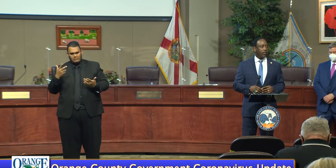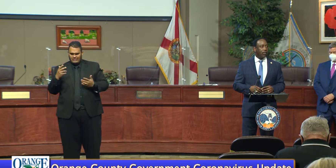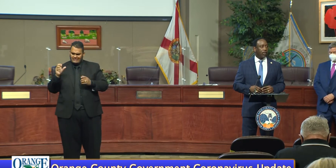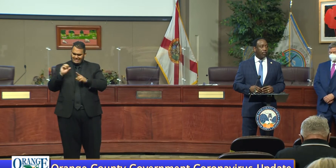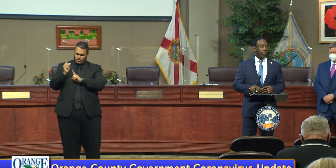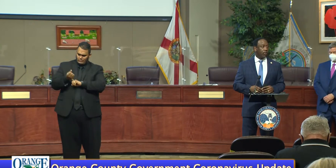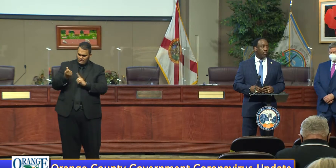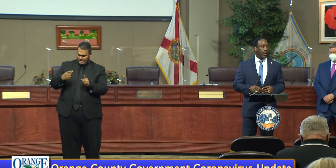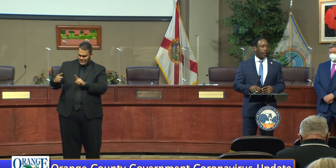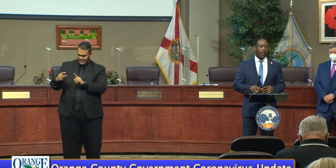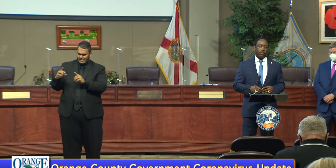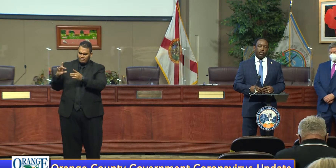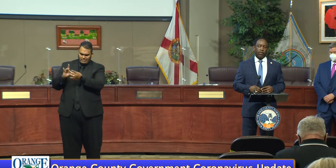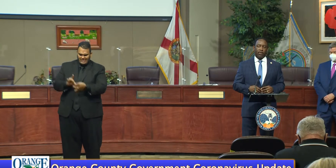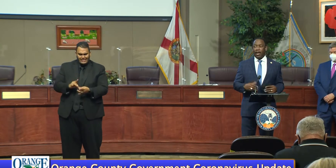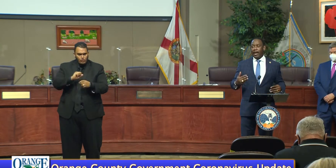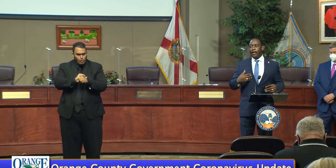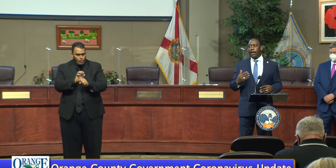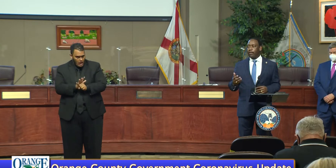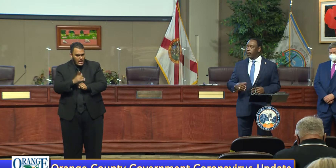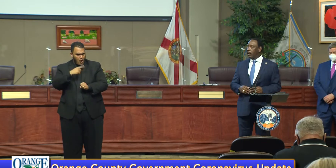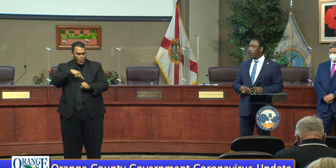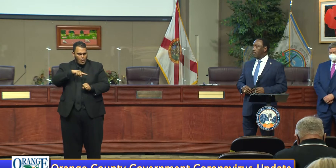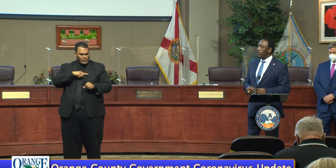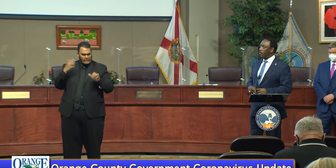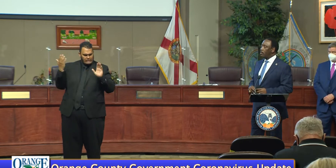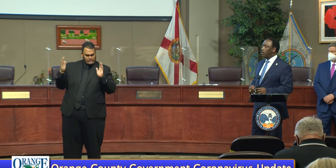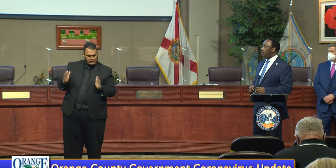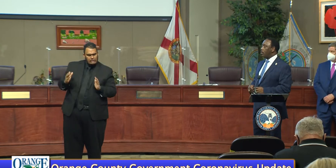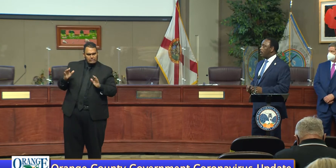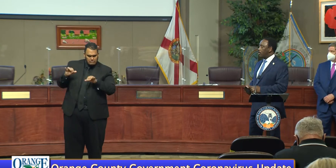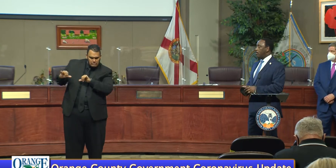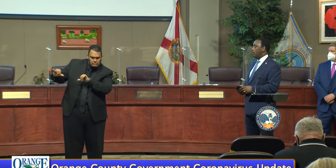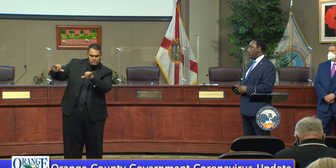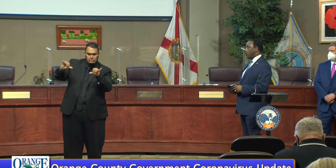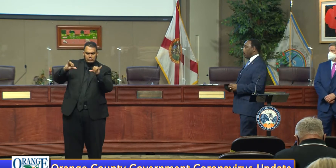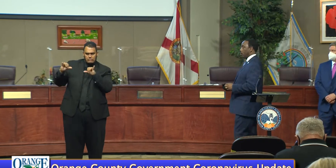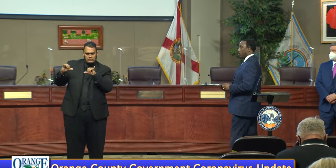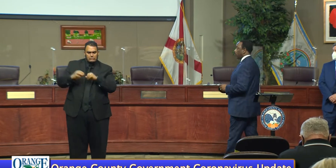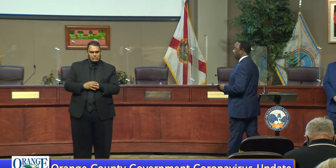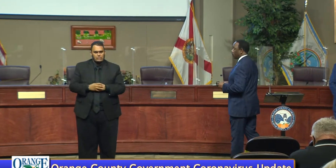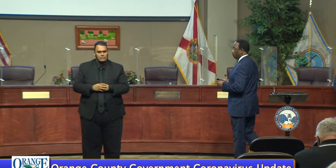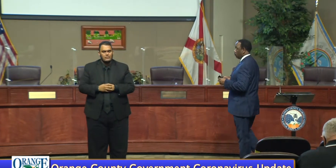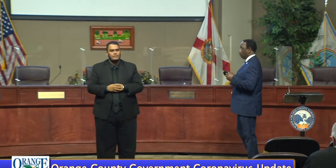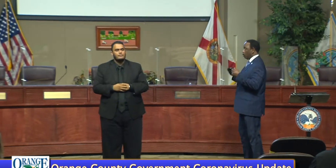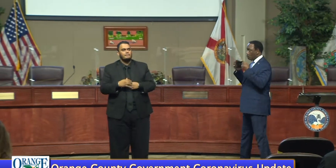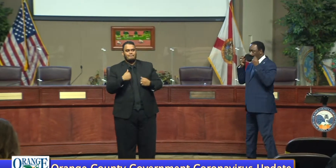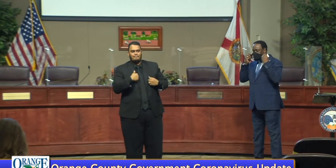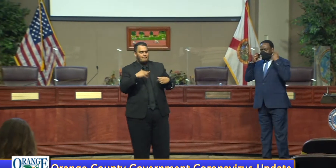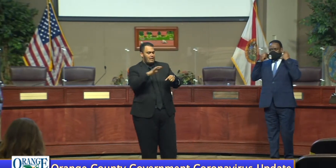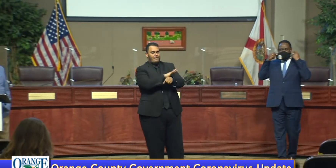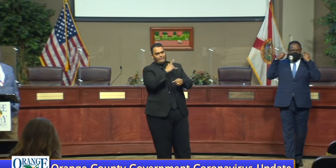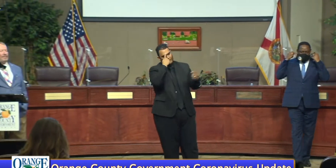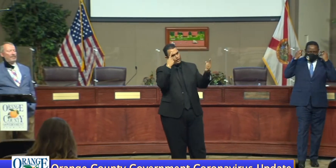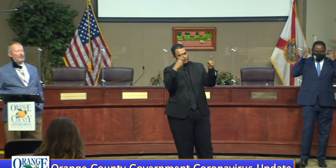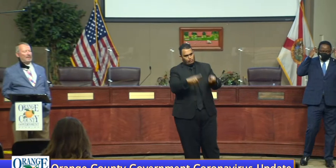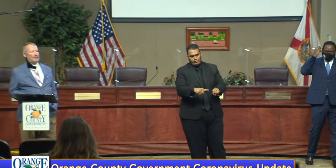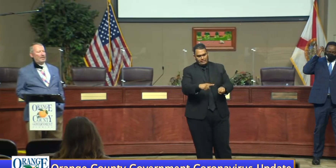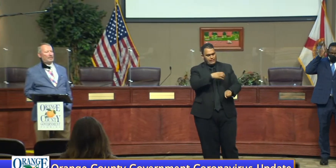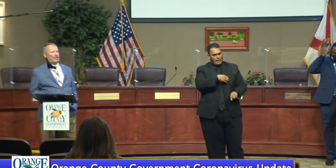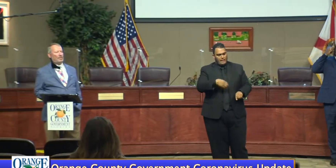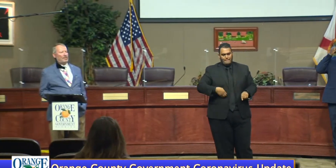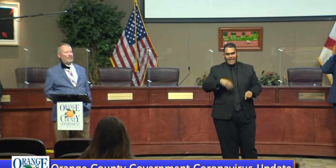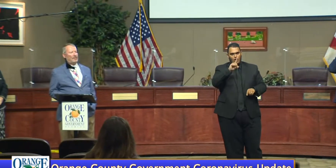metropolitan communities around the country. So I don't think it's necessary at this point. Yeah, I totally agree with Mayor Demings that I don't think